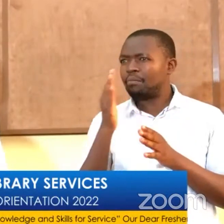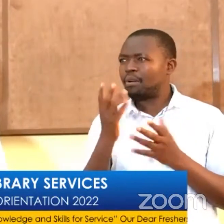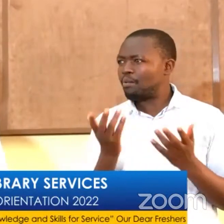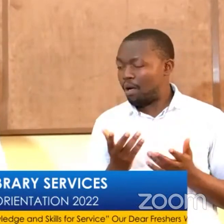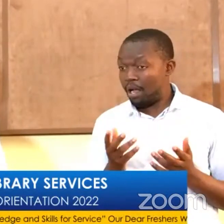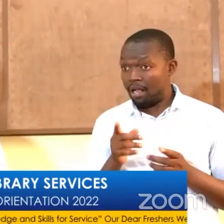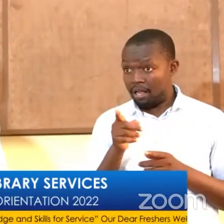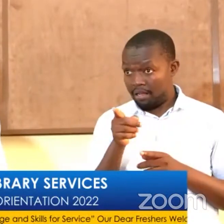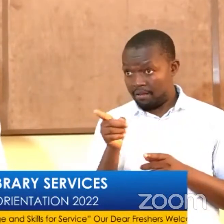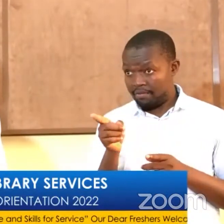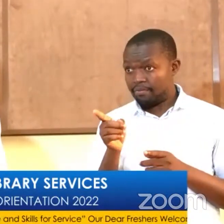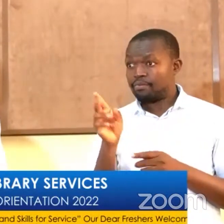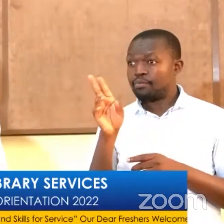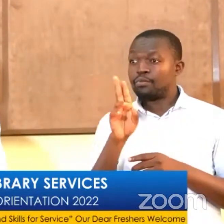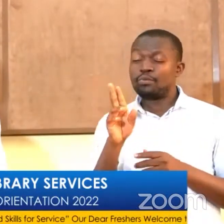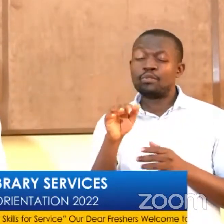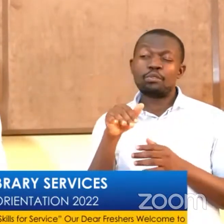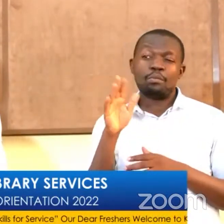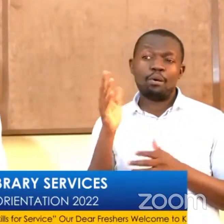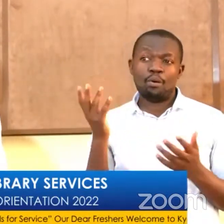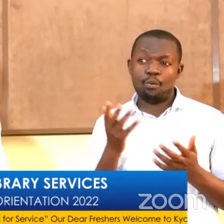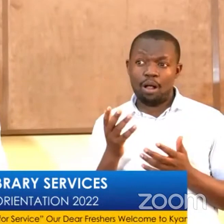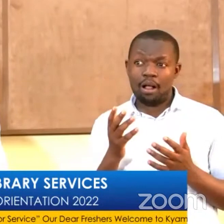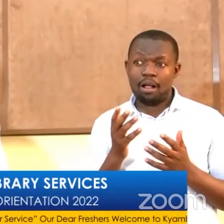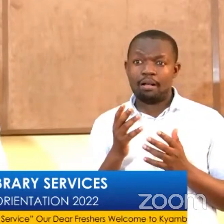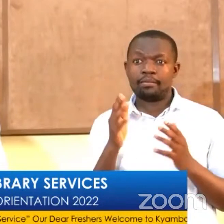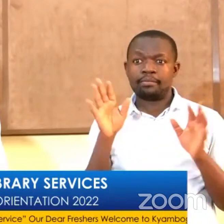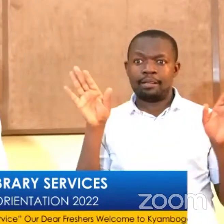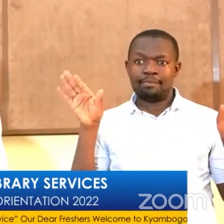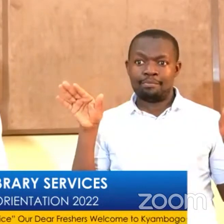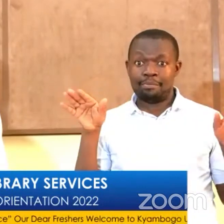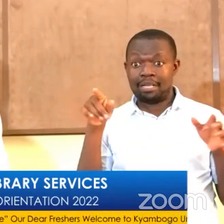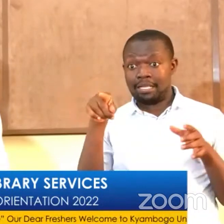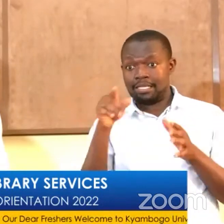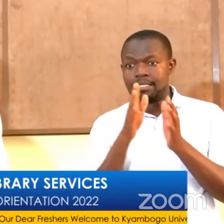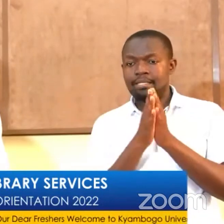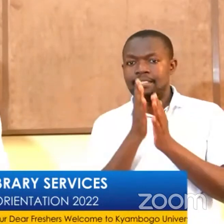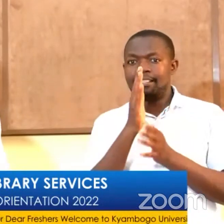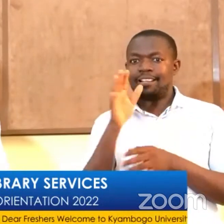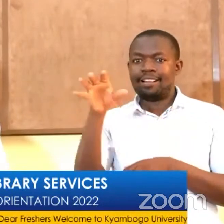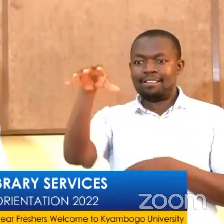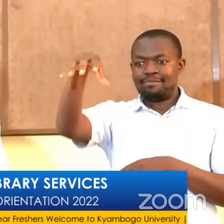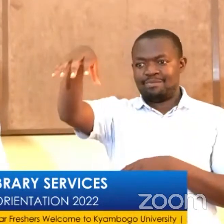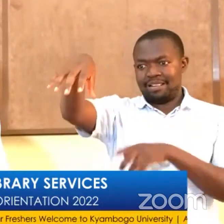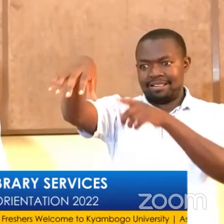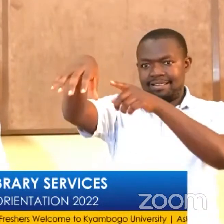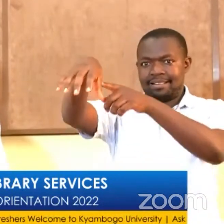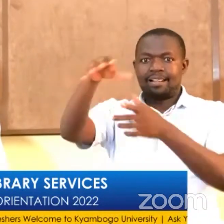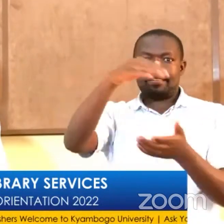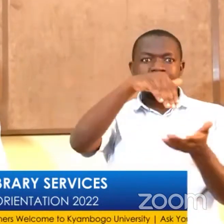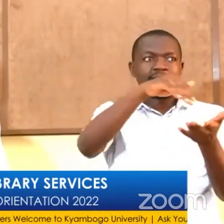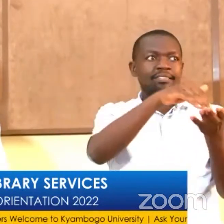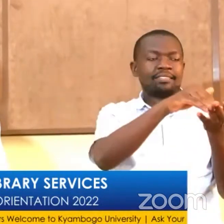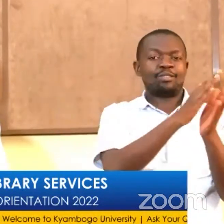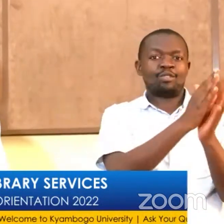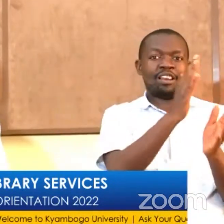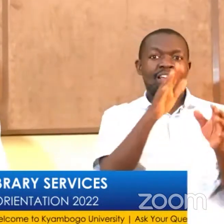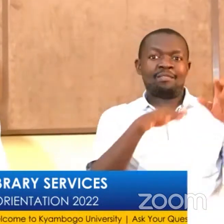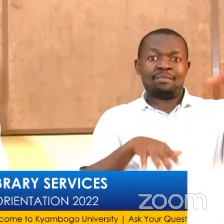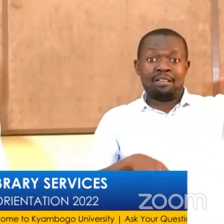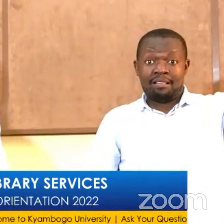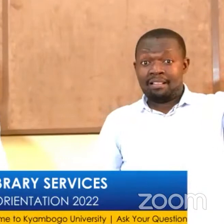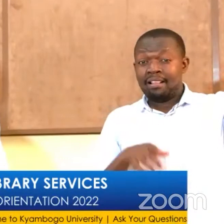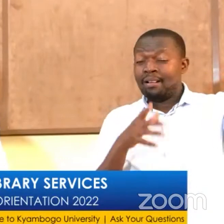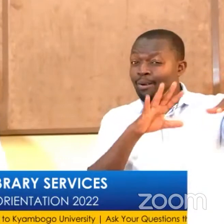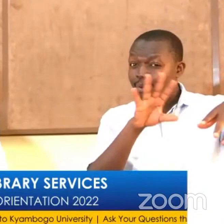be using mostly Barclays Library and the Central Library. All the information materials you